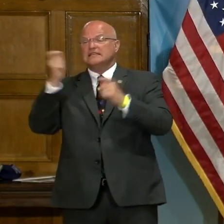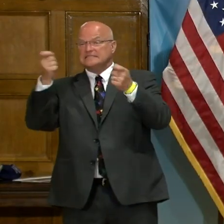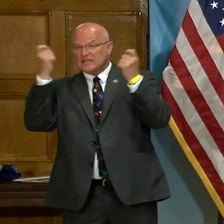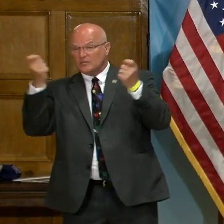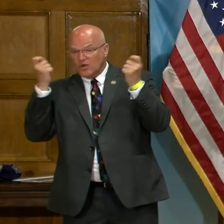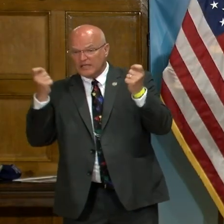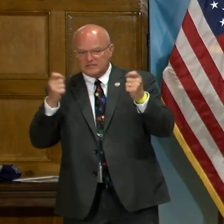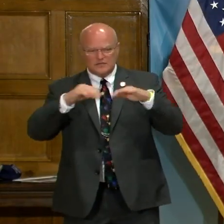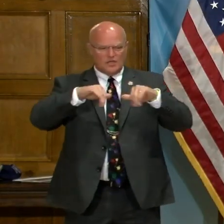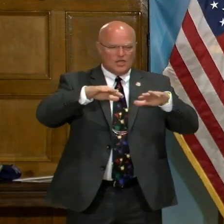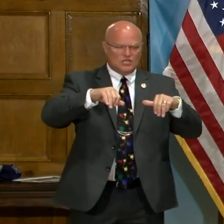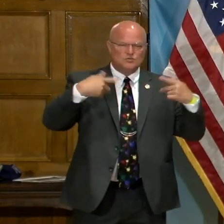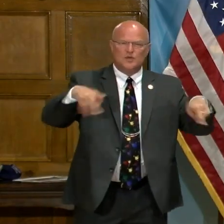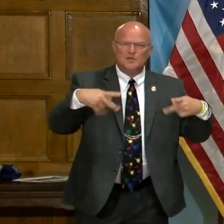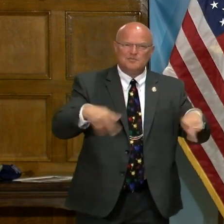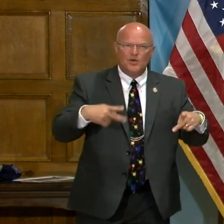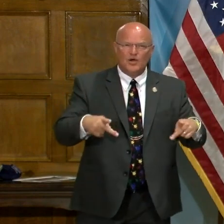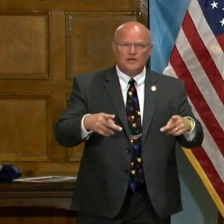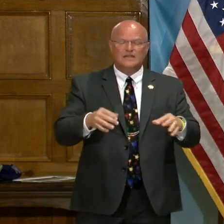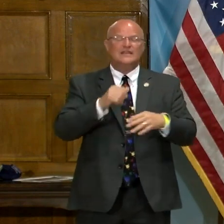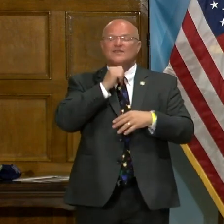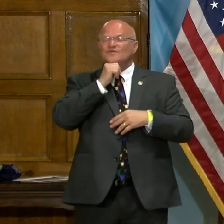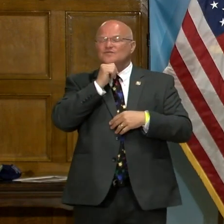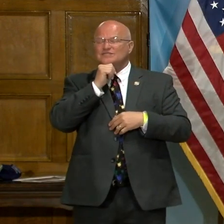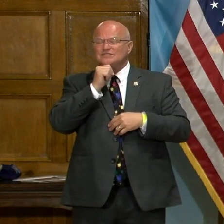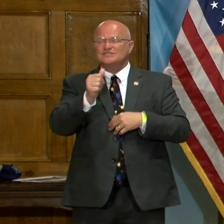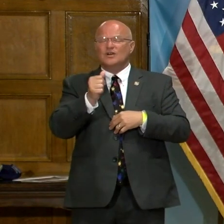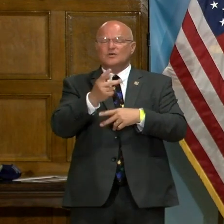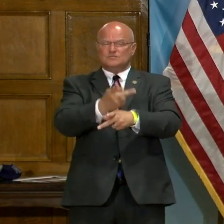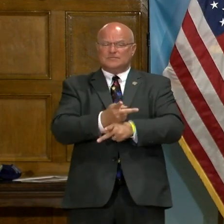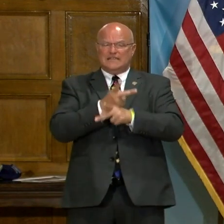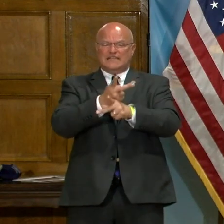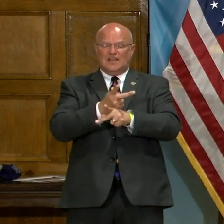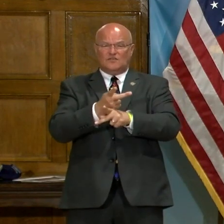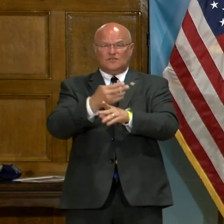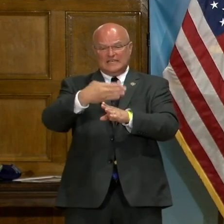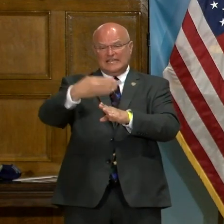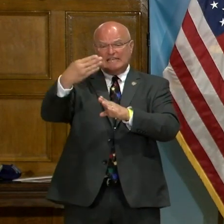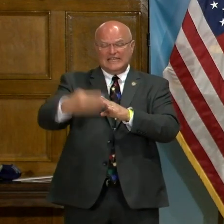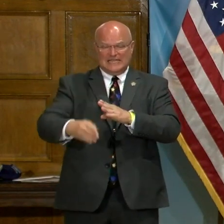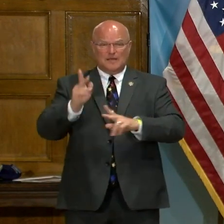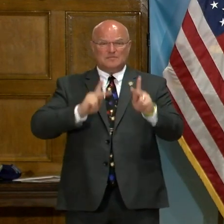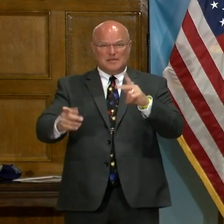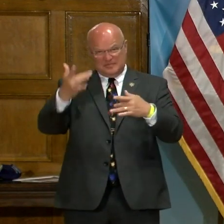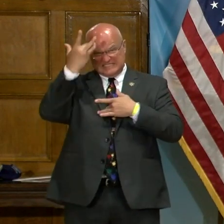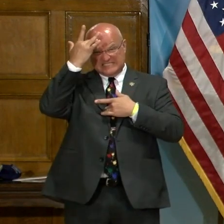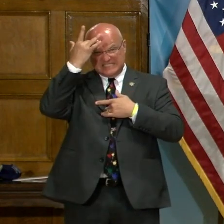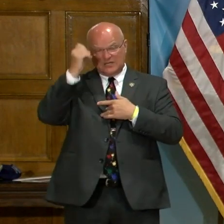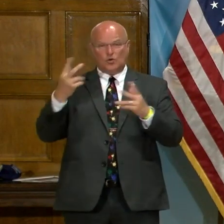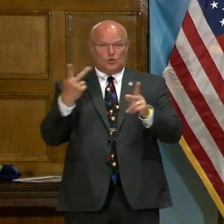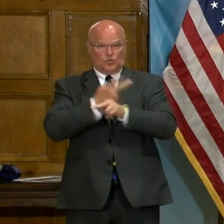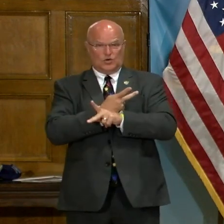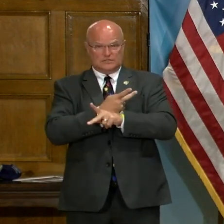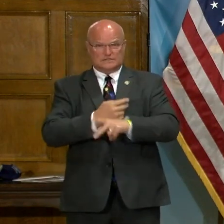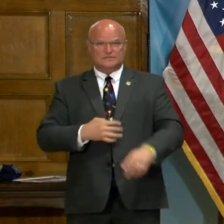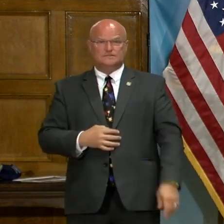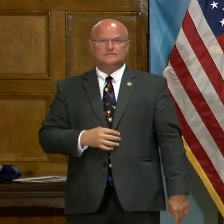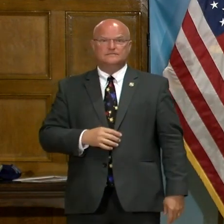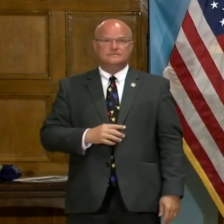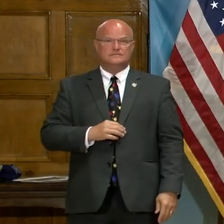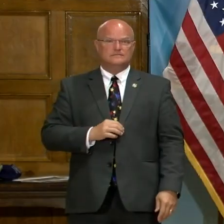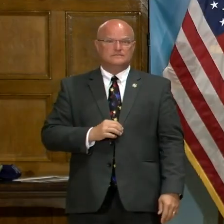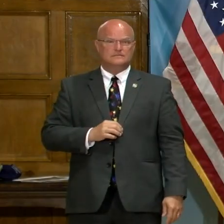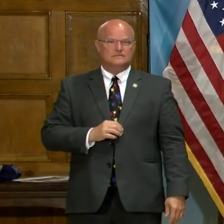or whether it's a swim party, if we don't take precautions, they can end up in people being sick or even worse. So